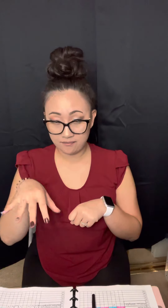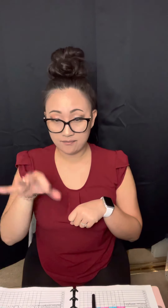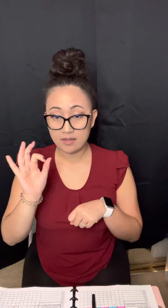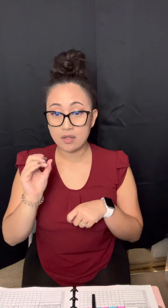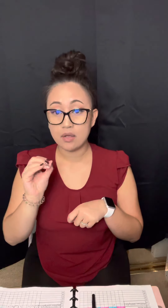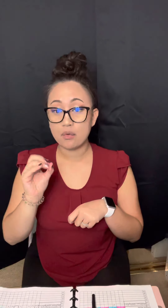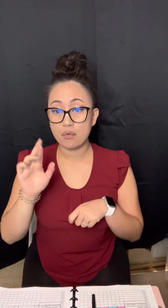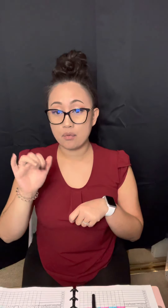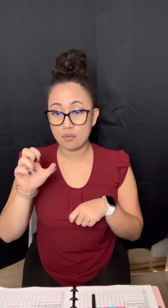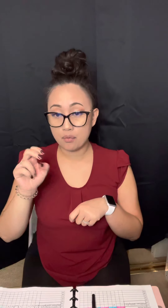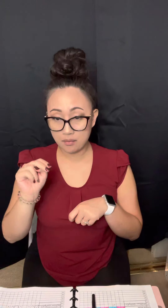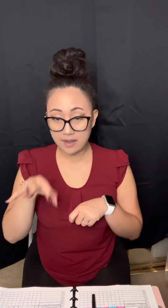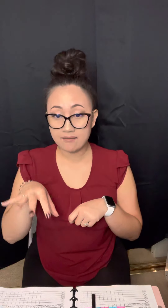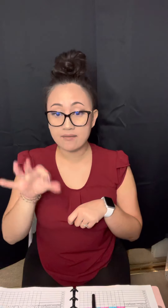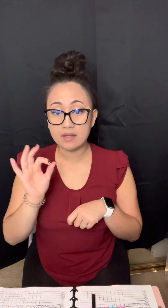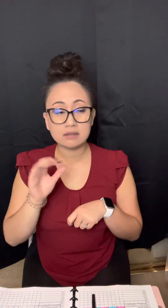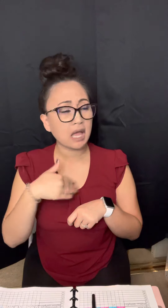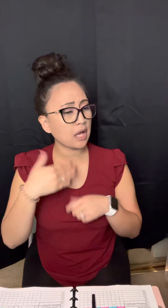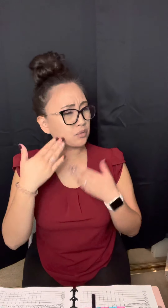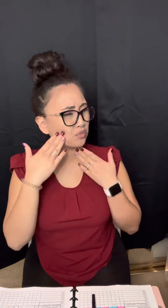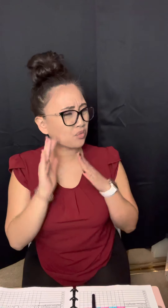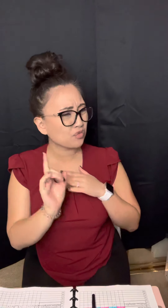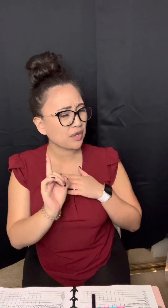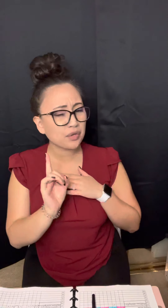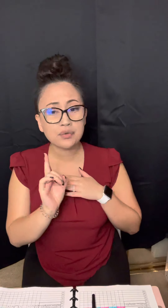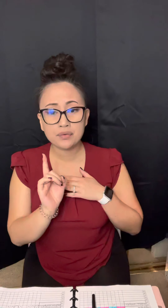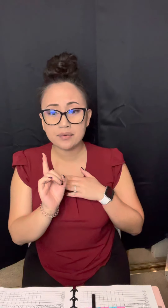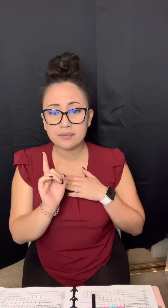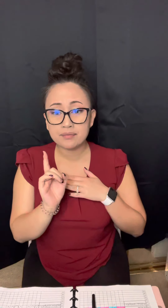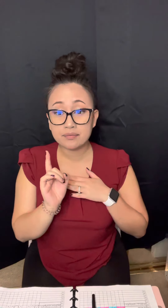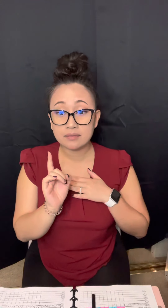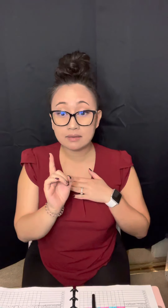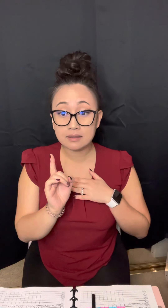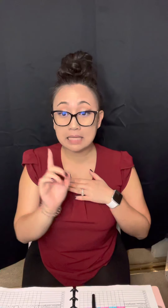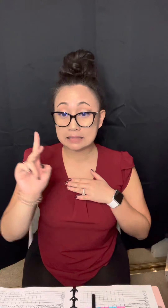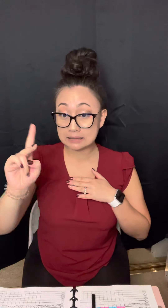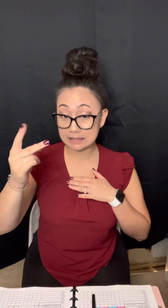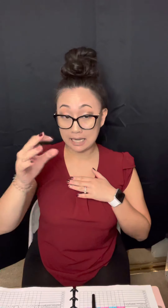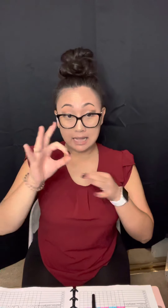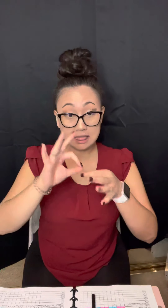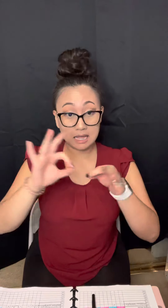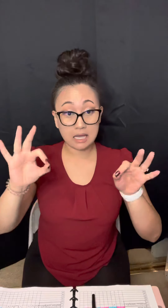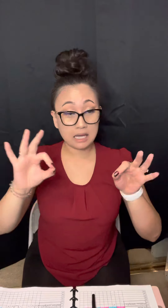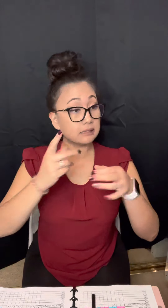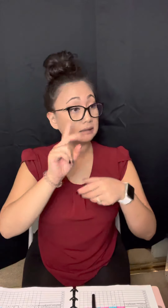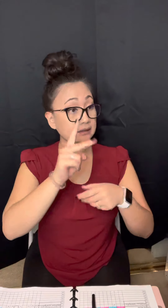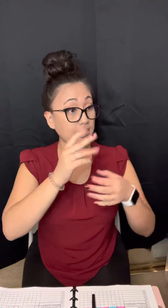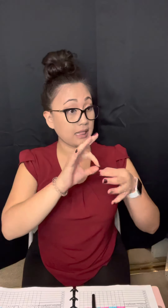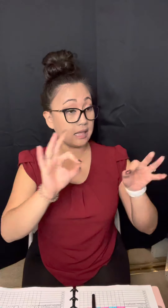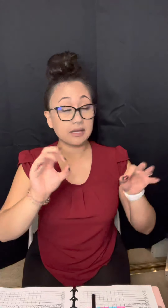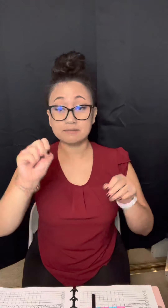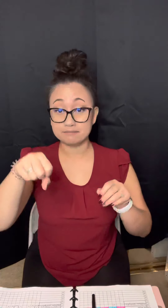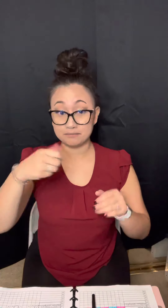it is, Mr. Fire. Whoa, found it. It's on the second line. Good job, Andrew.